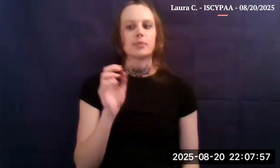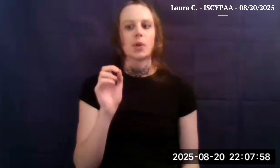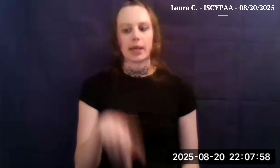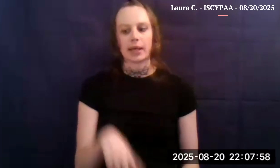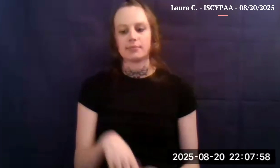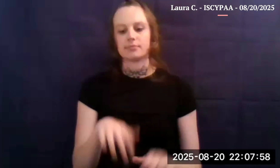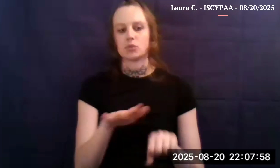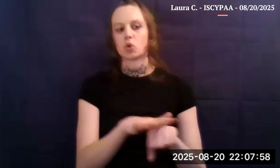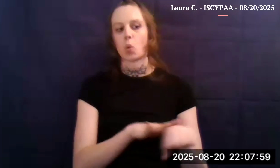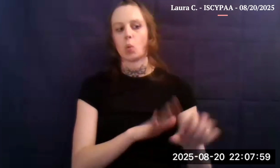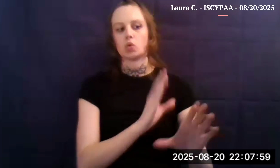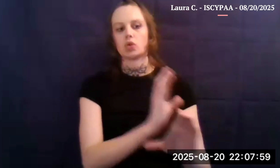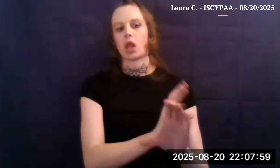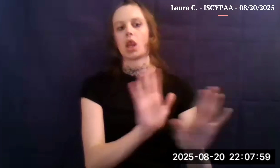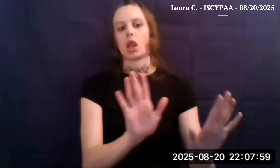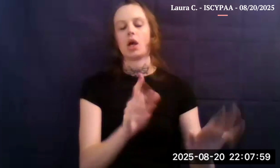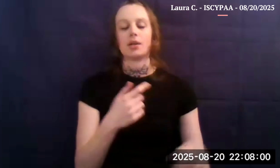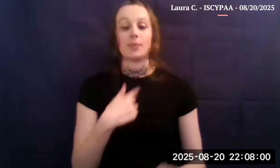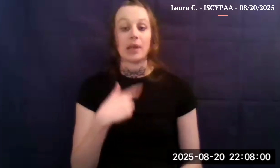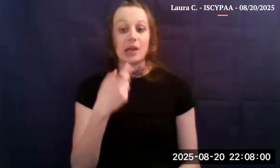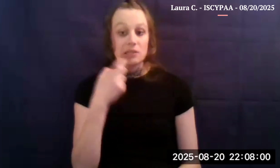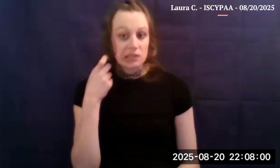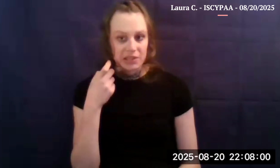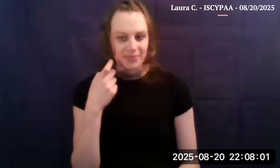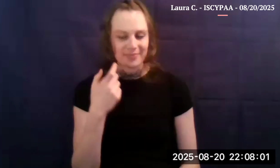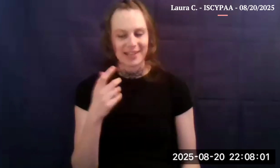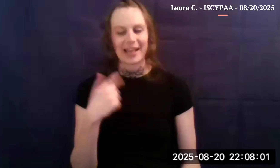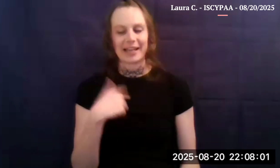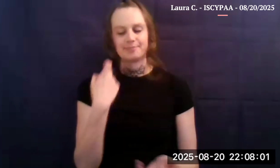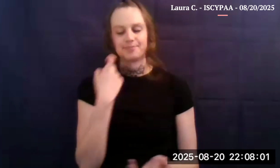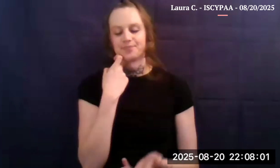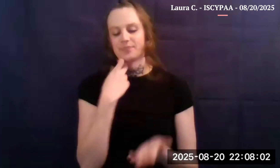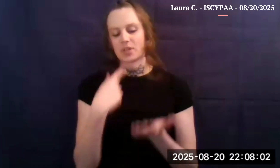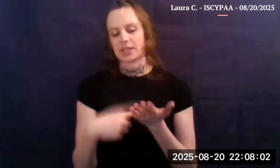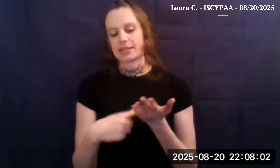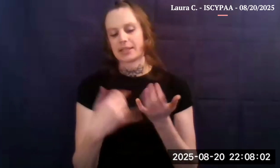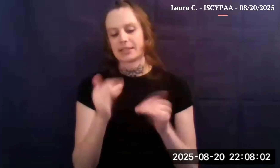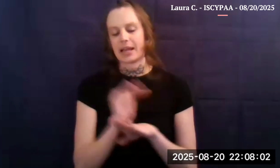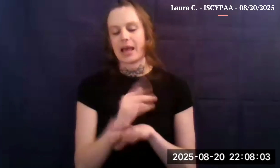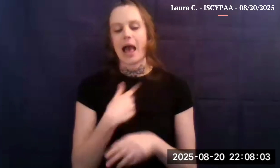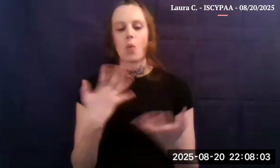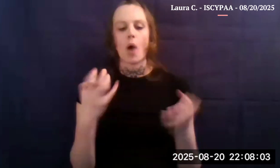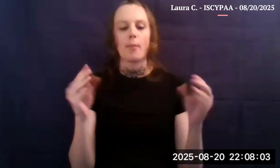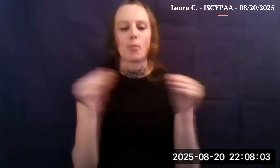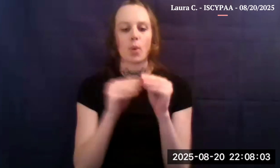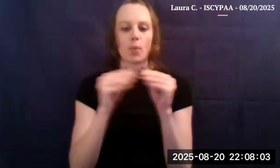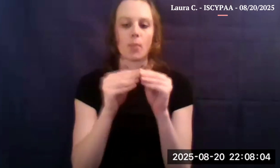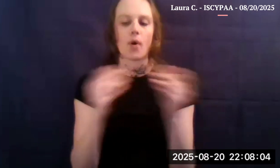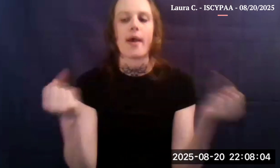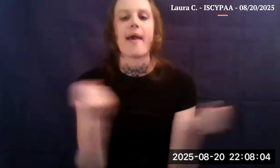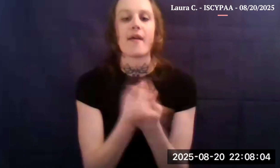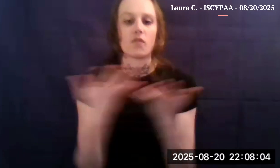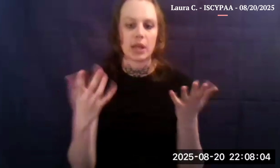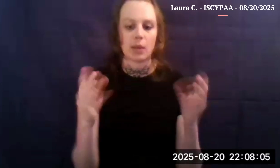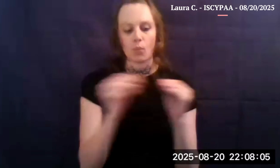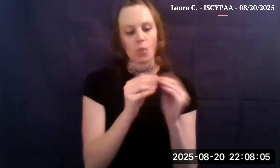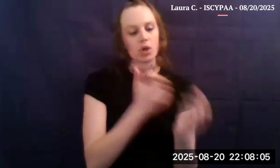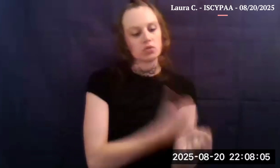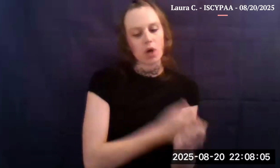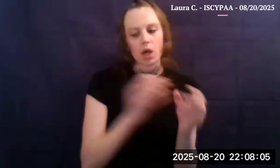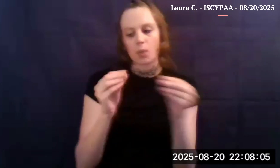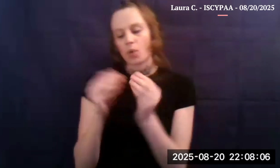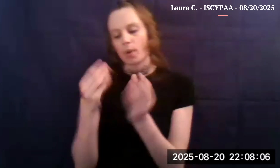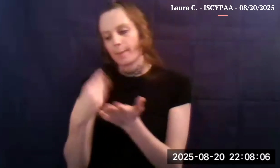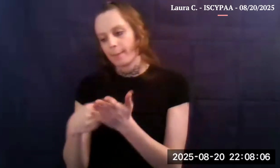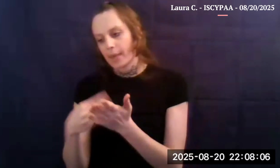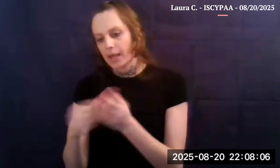Cause I'm an addict and I was just talking about this tonight. Like I want more. I want more of everything. I want more drugs. I want more money.